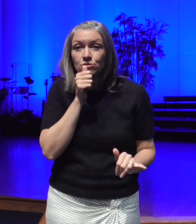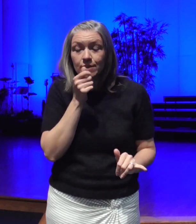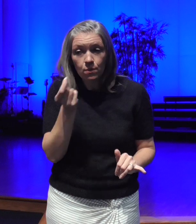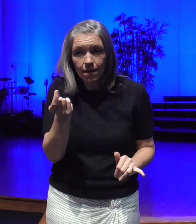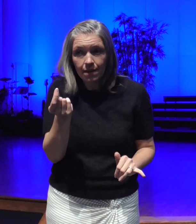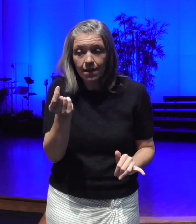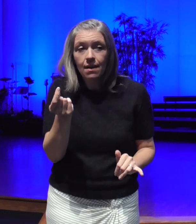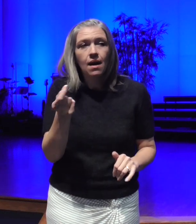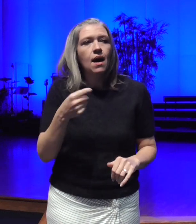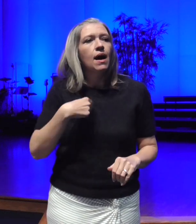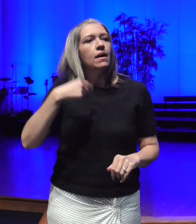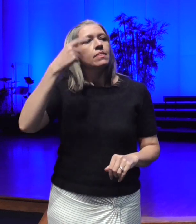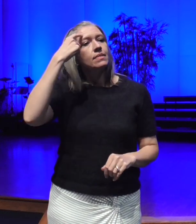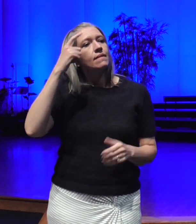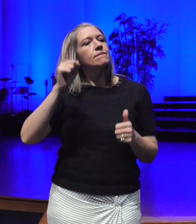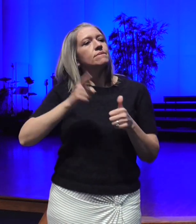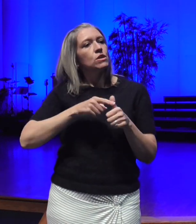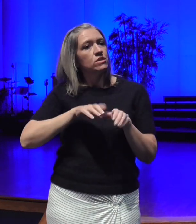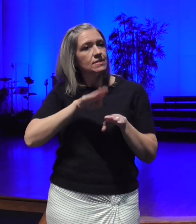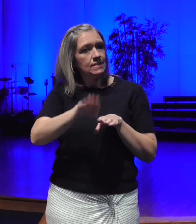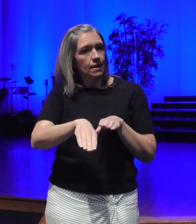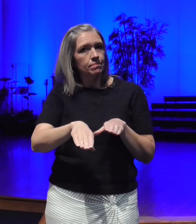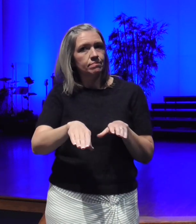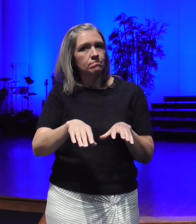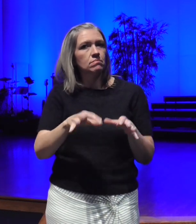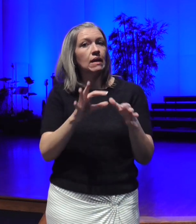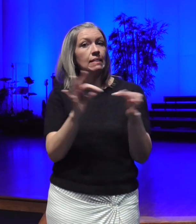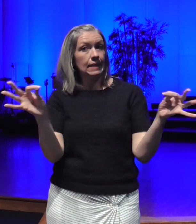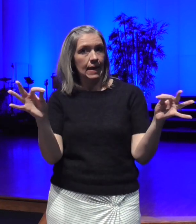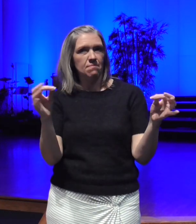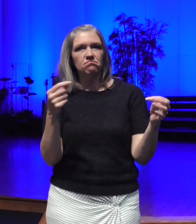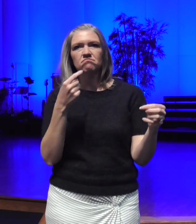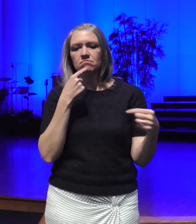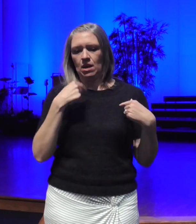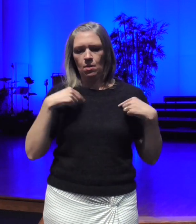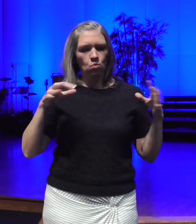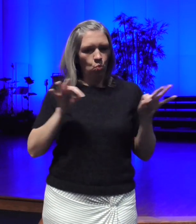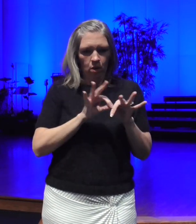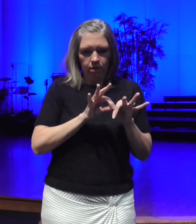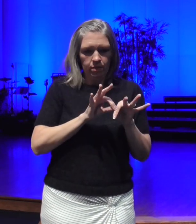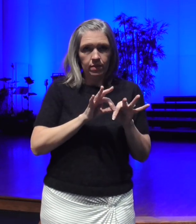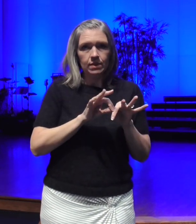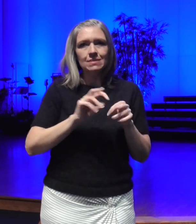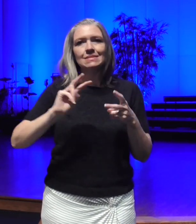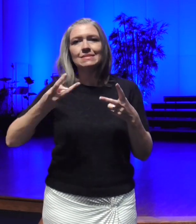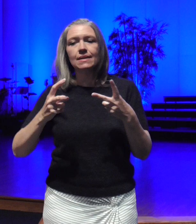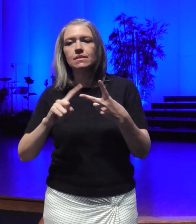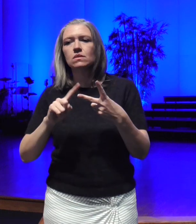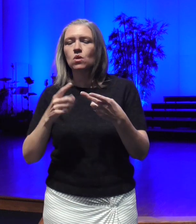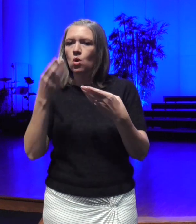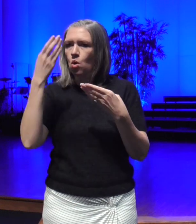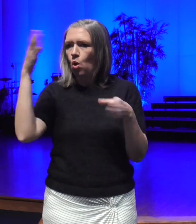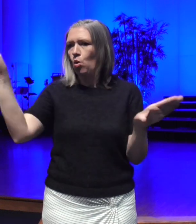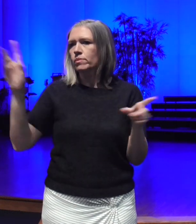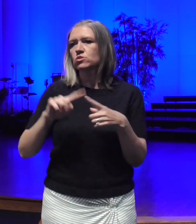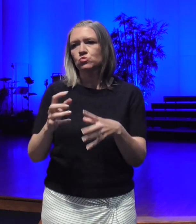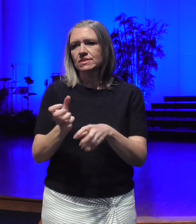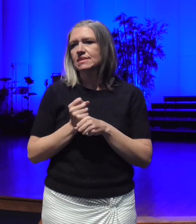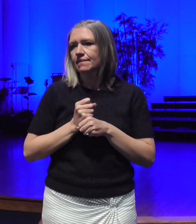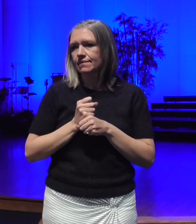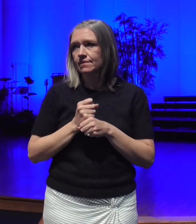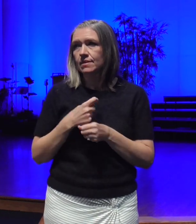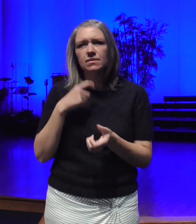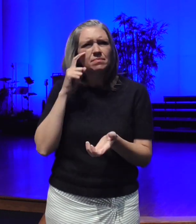think, the first step is claiming our worth. The second step is opening to receive. Because I believe